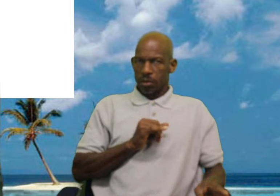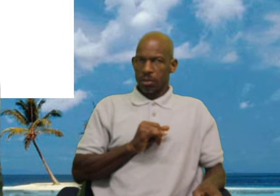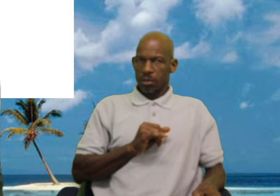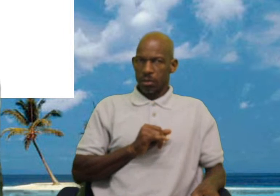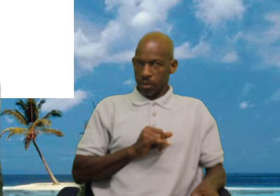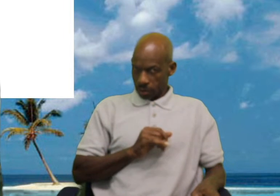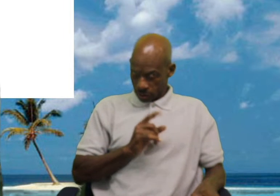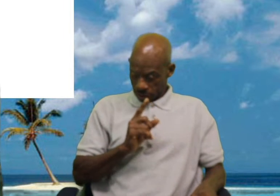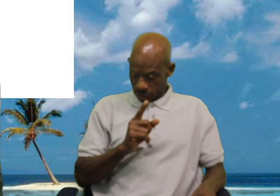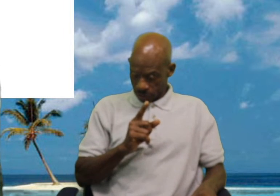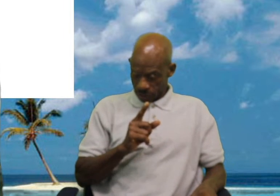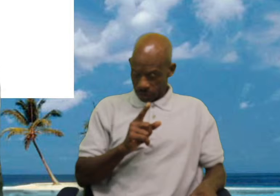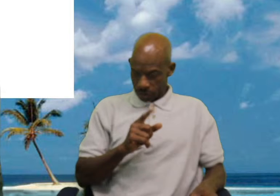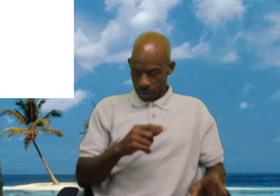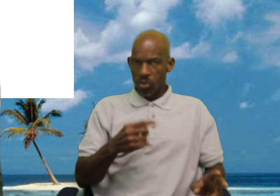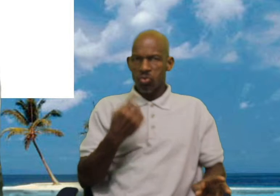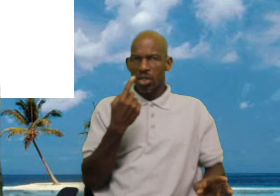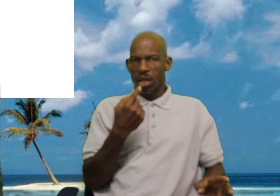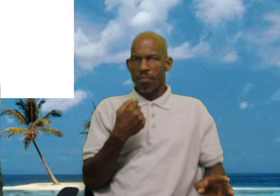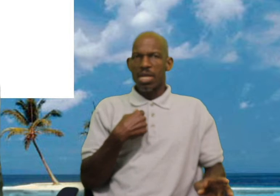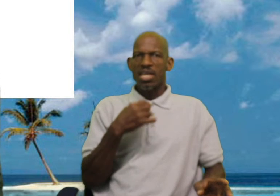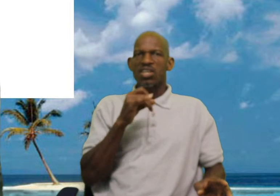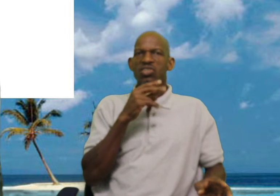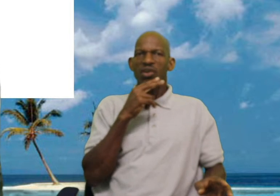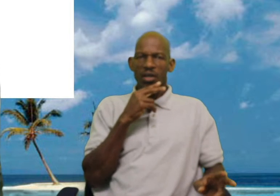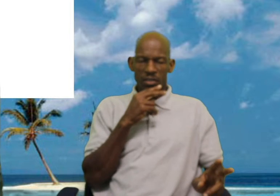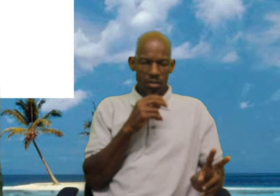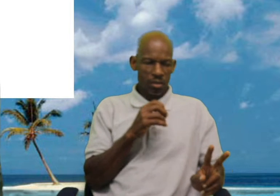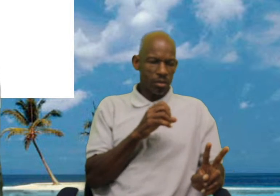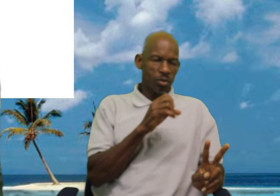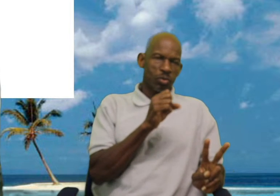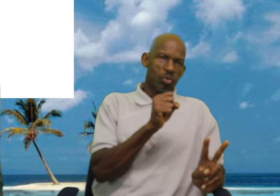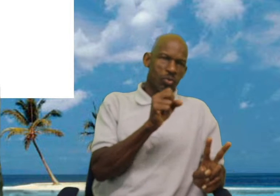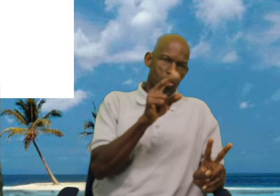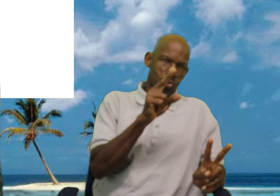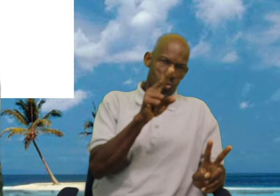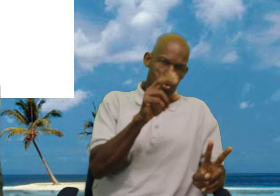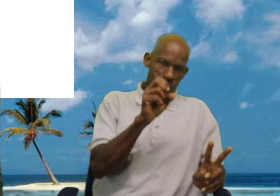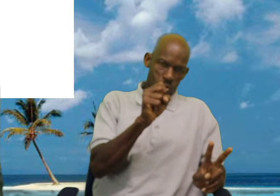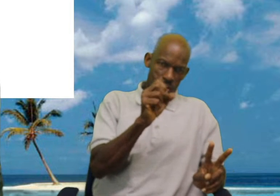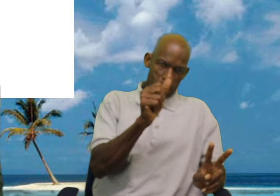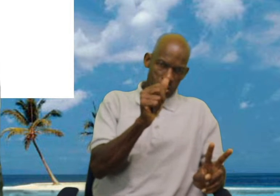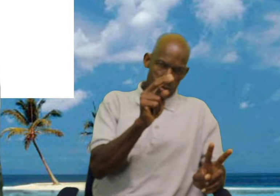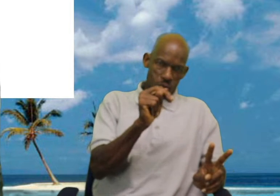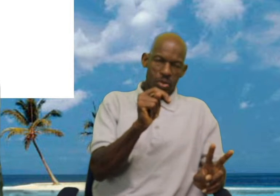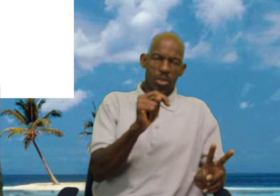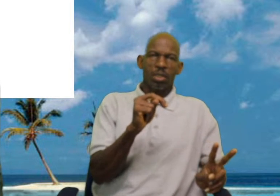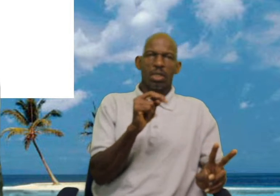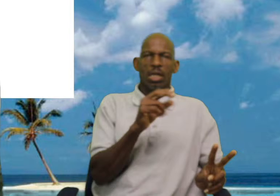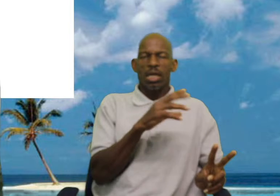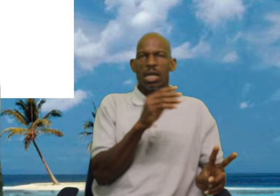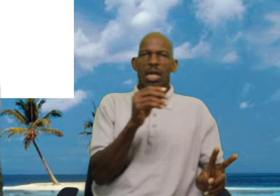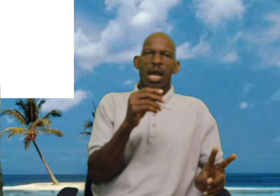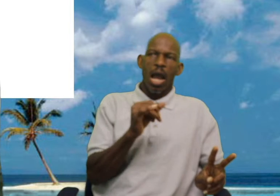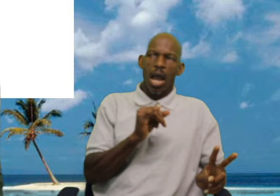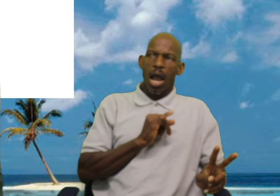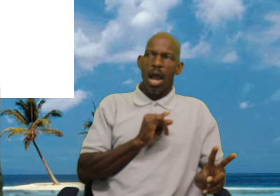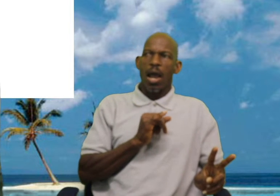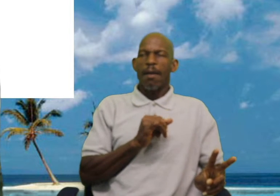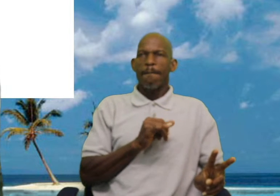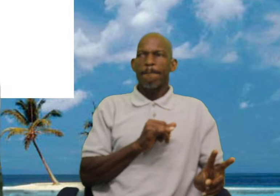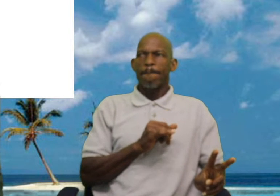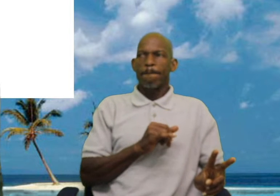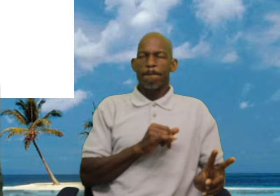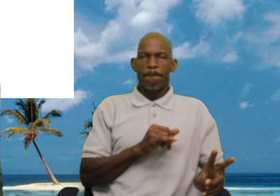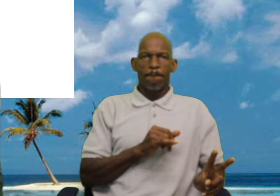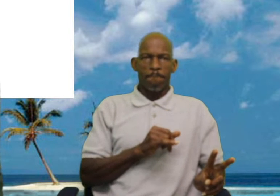I represent you. So you put in Susan and I. Susan and I is the